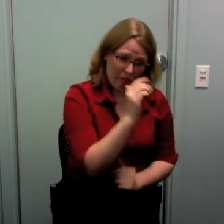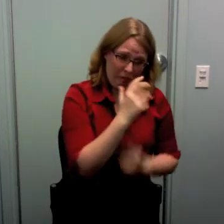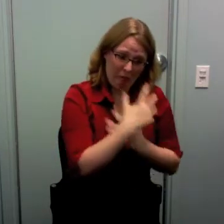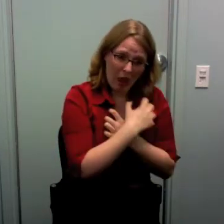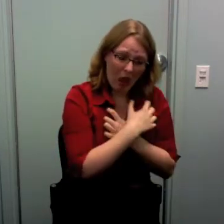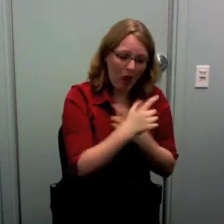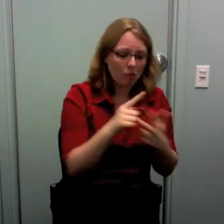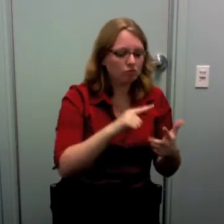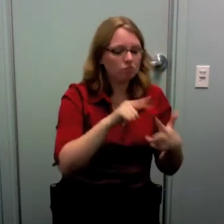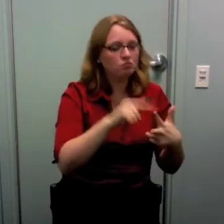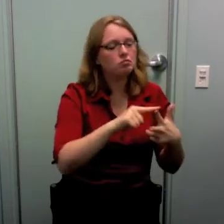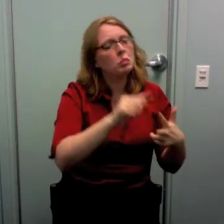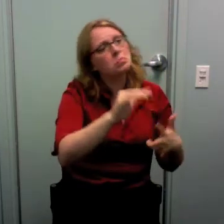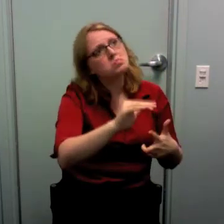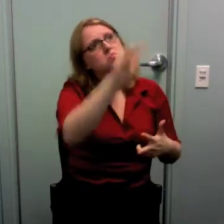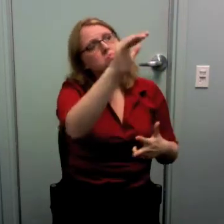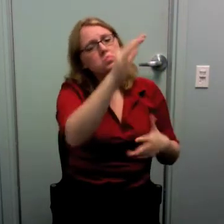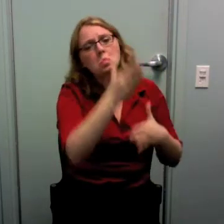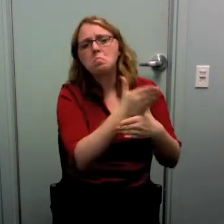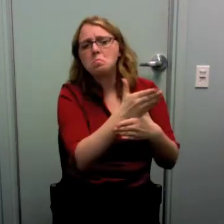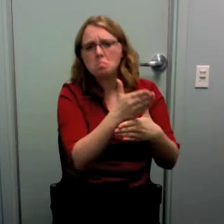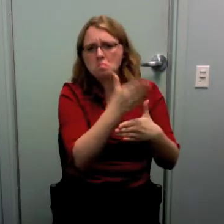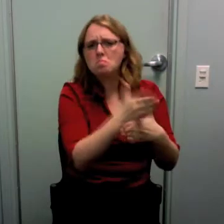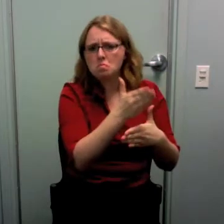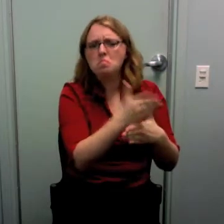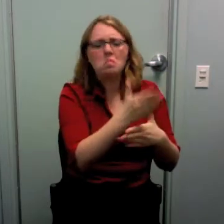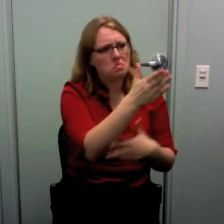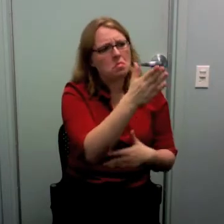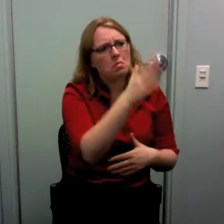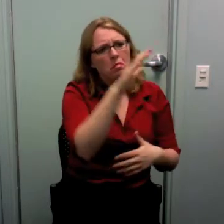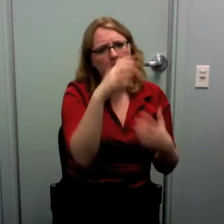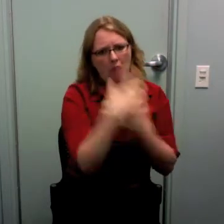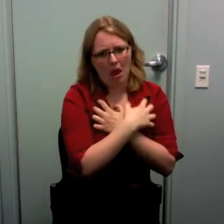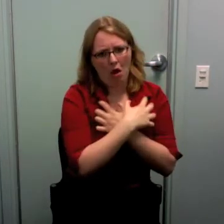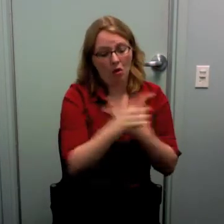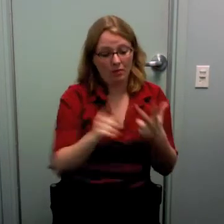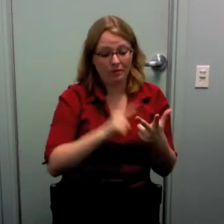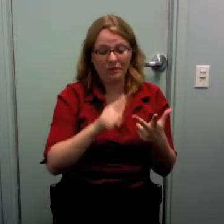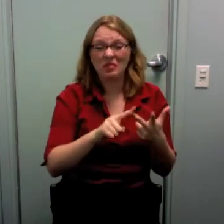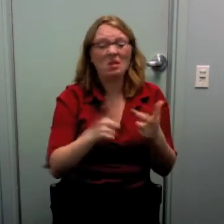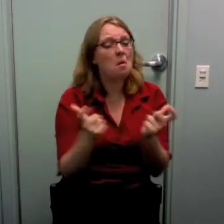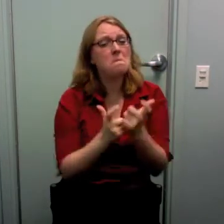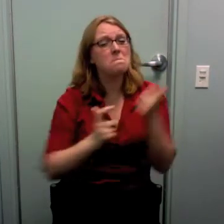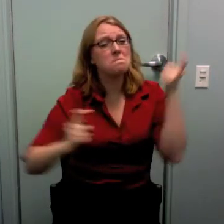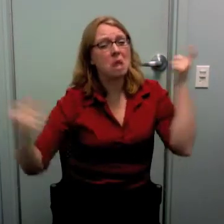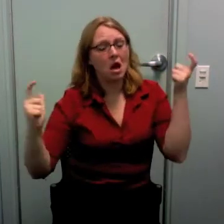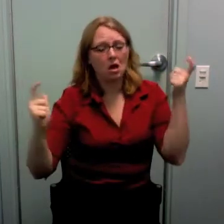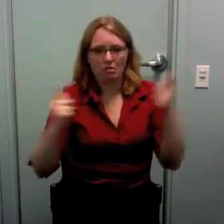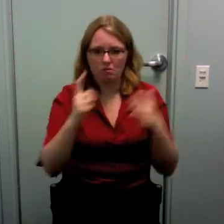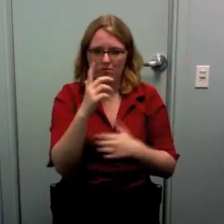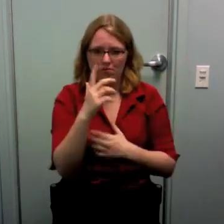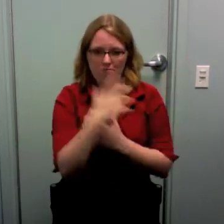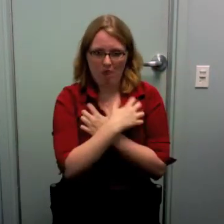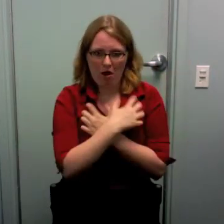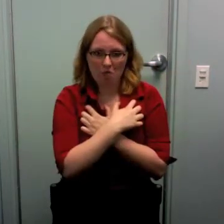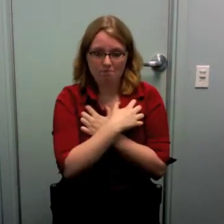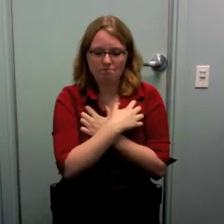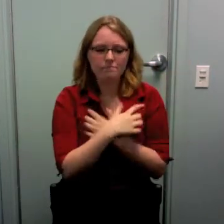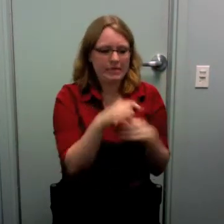middle-sized bear, and the other was a great huge bear. They had each a pot for their porridge, a little pot for the